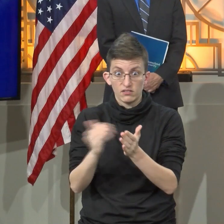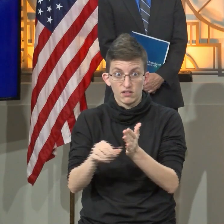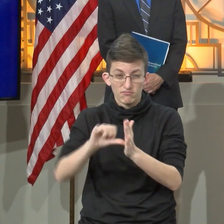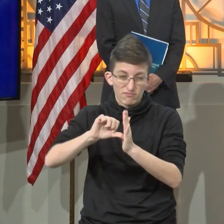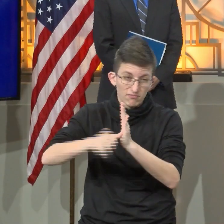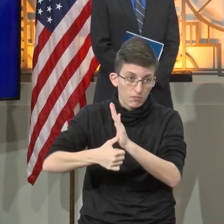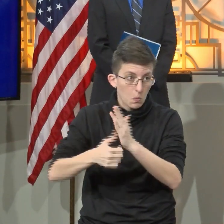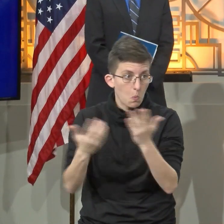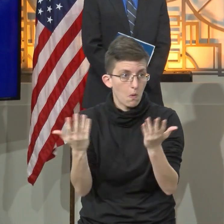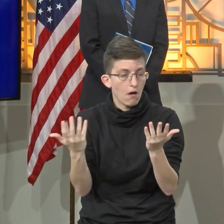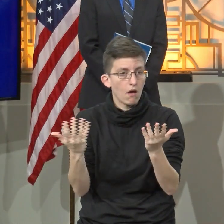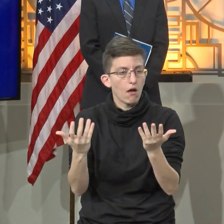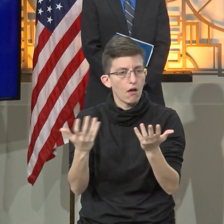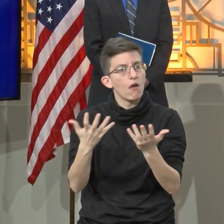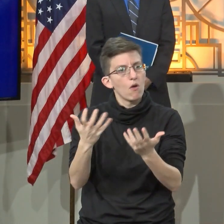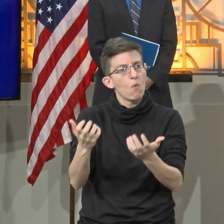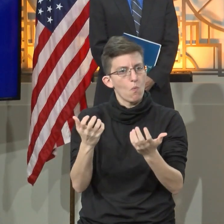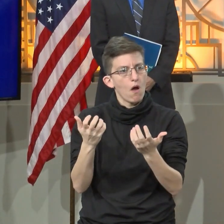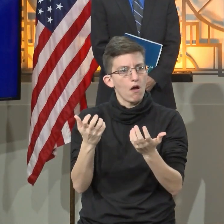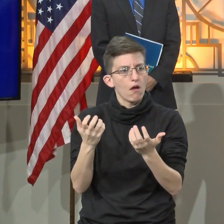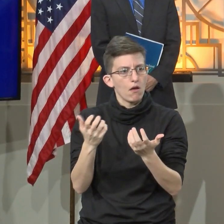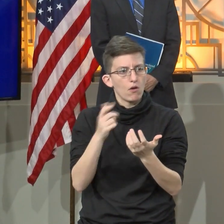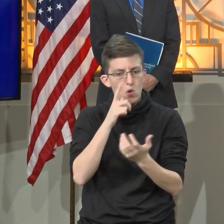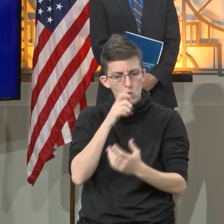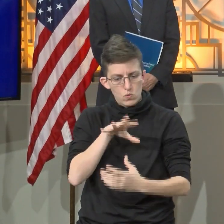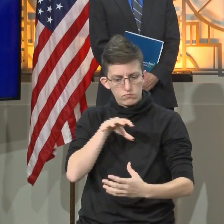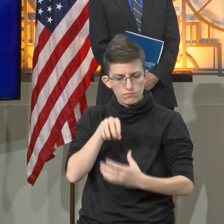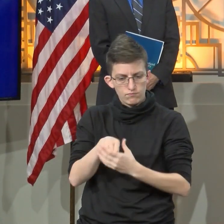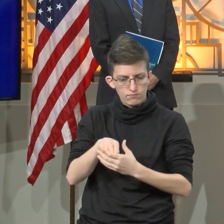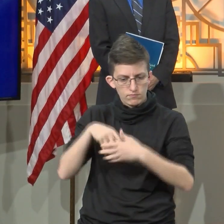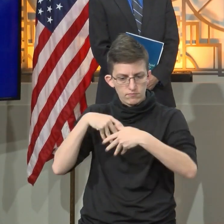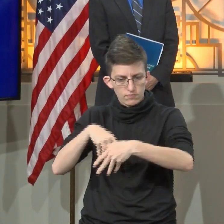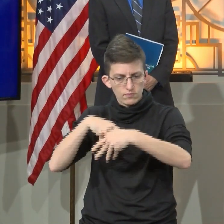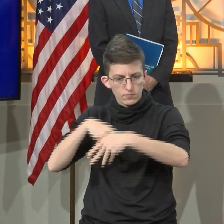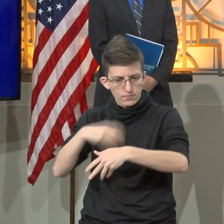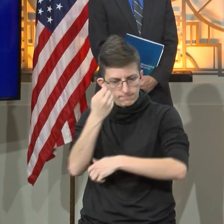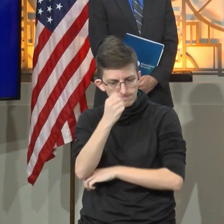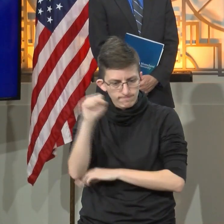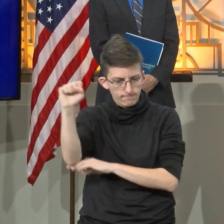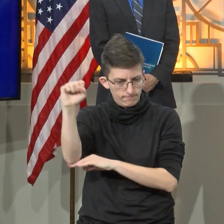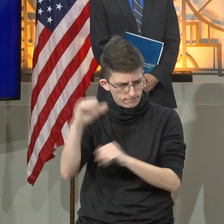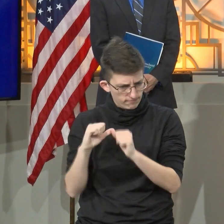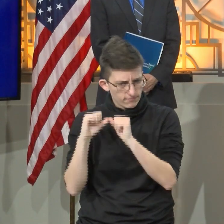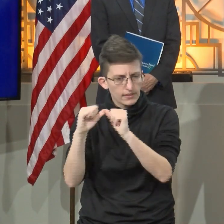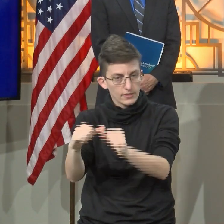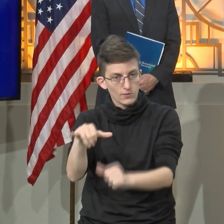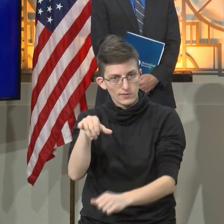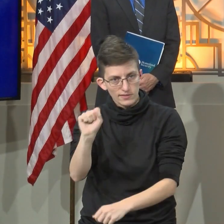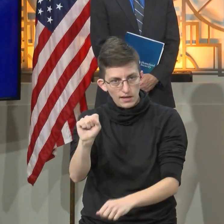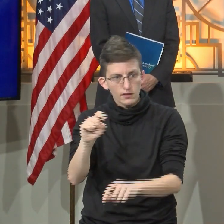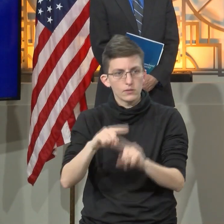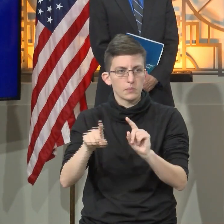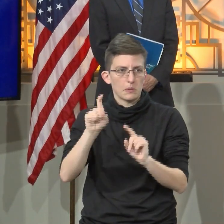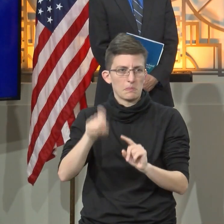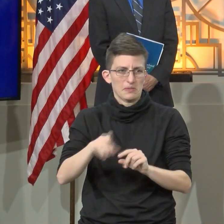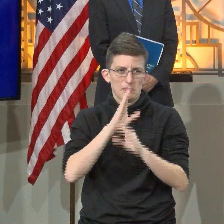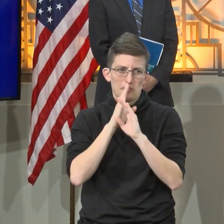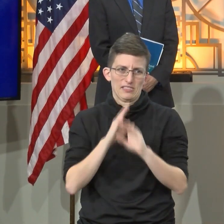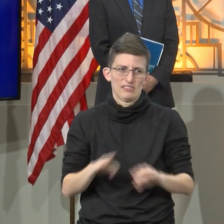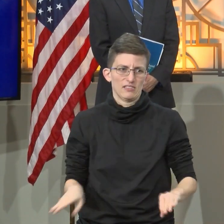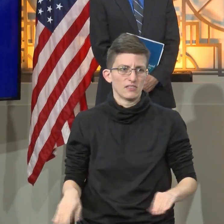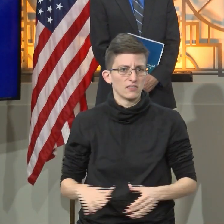that they want the protest, they want them, of course, to continue, but they want them to be very